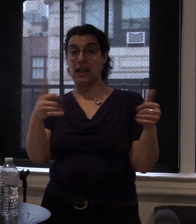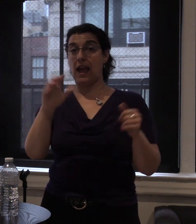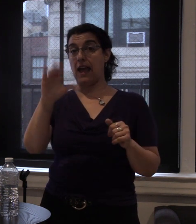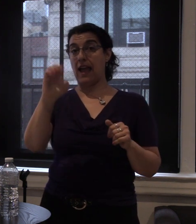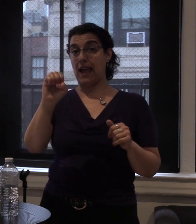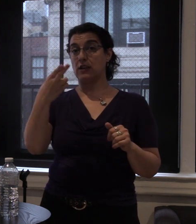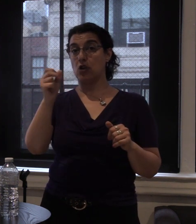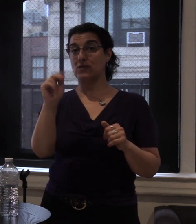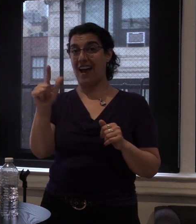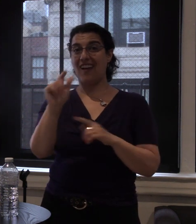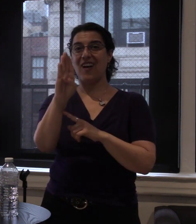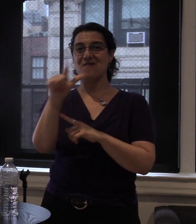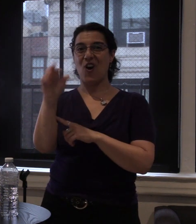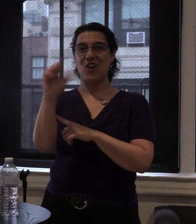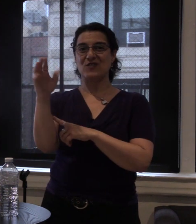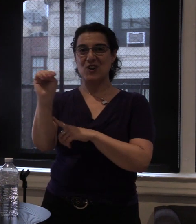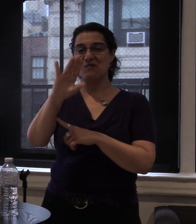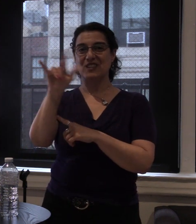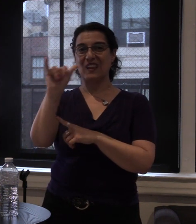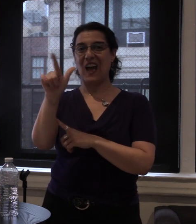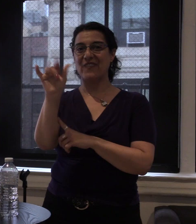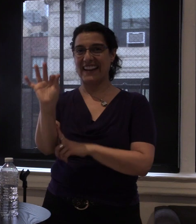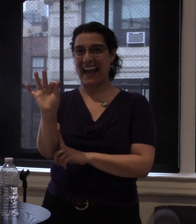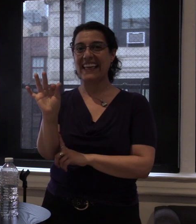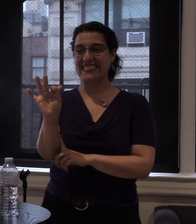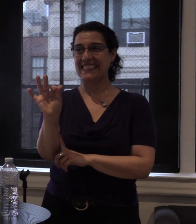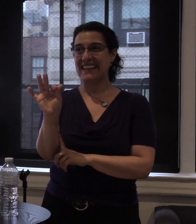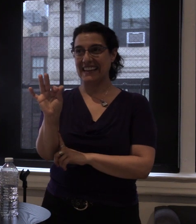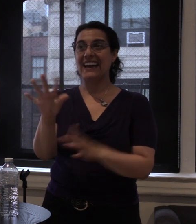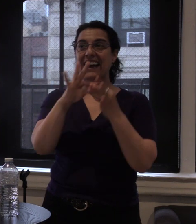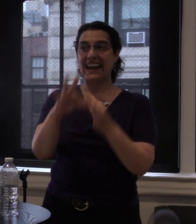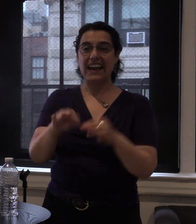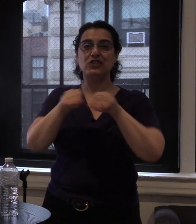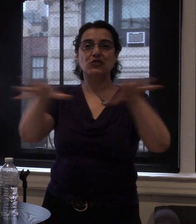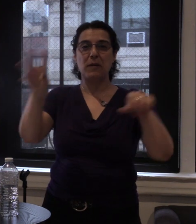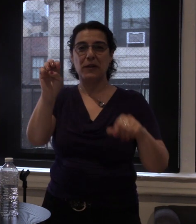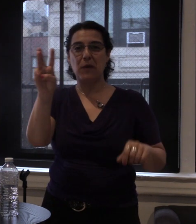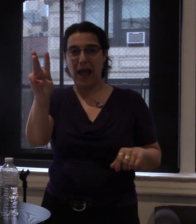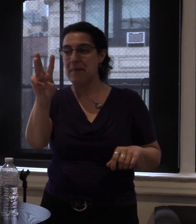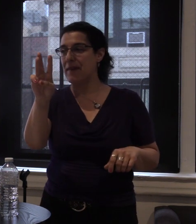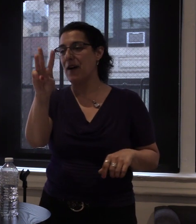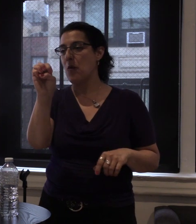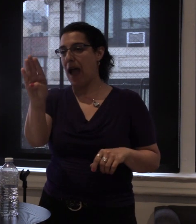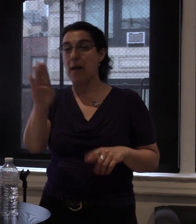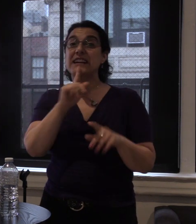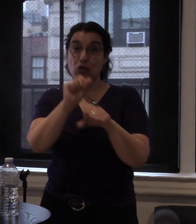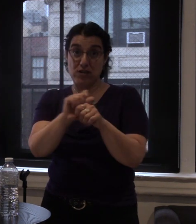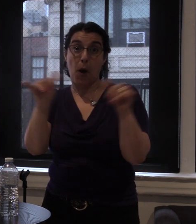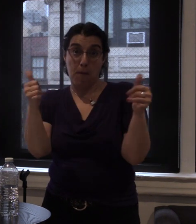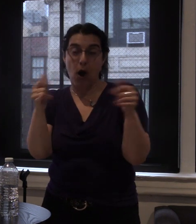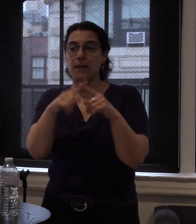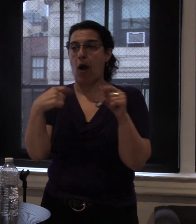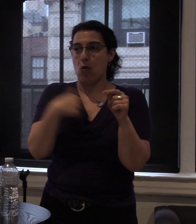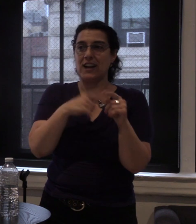Hotel Ballroom in July 29th about distributed web. And it's like a real party, but we're gonna